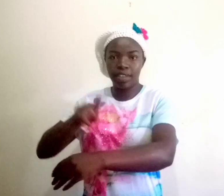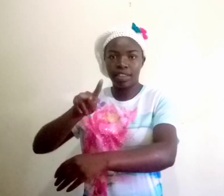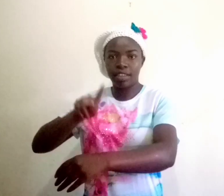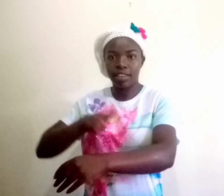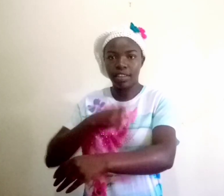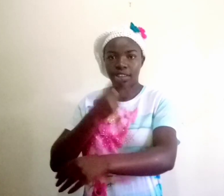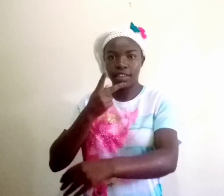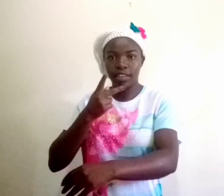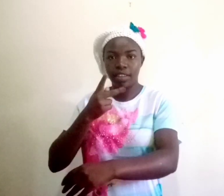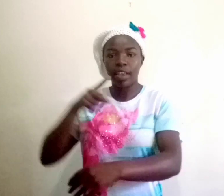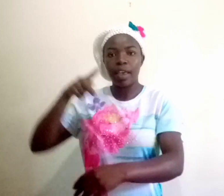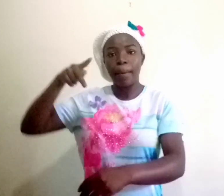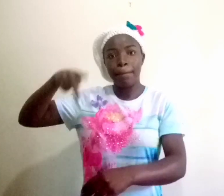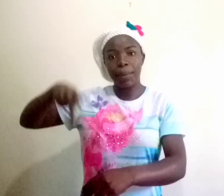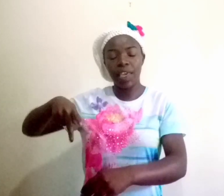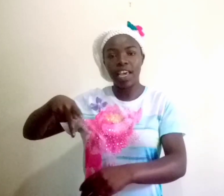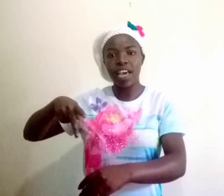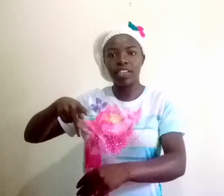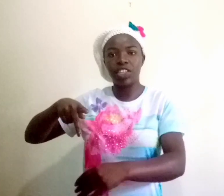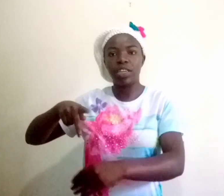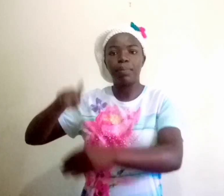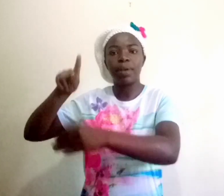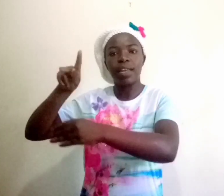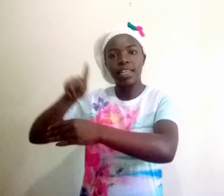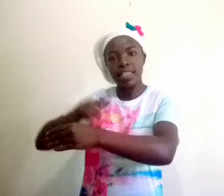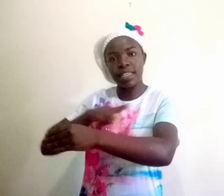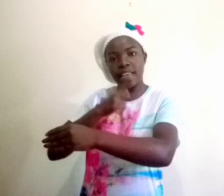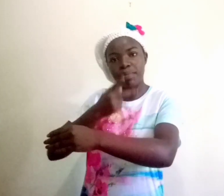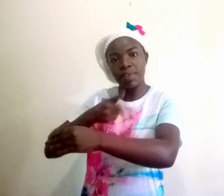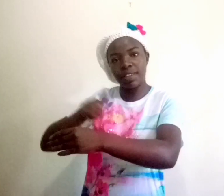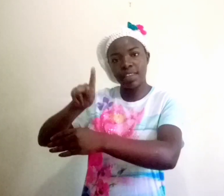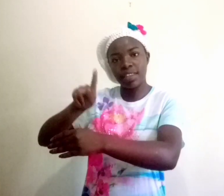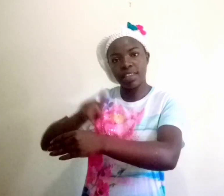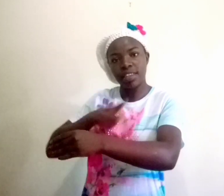Psalms. P hand shape, Psalms,